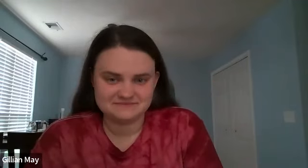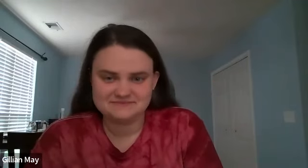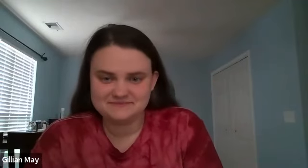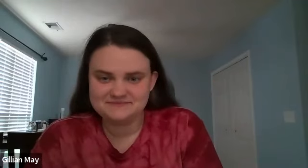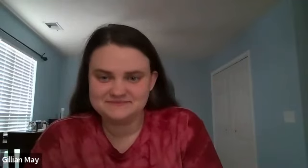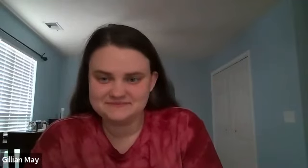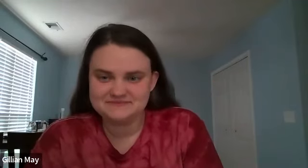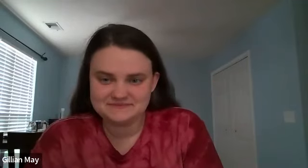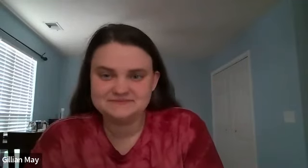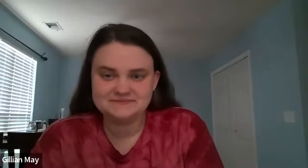Mm-hmm.